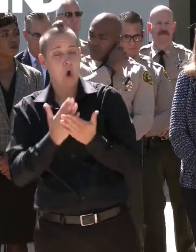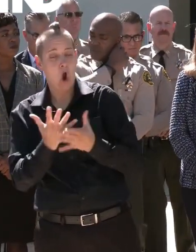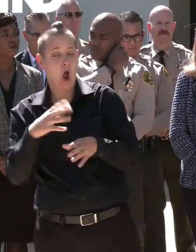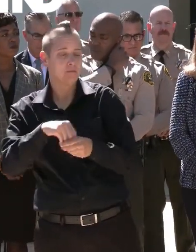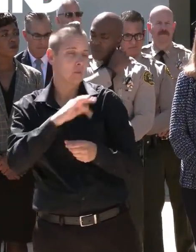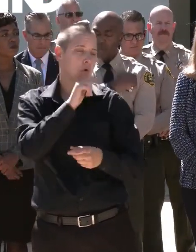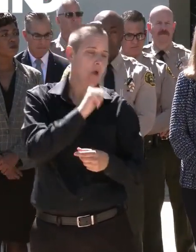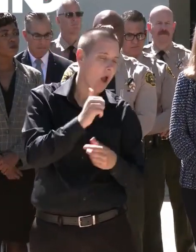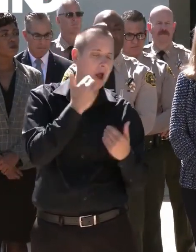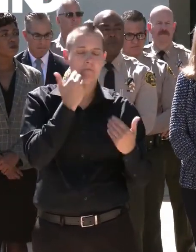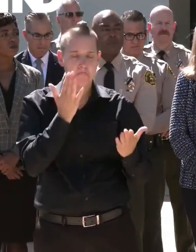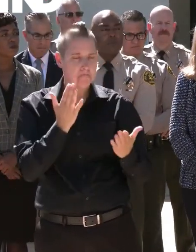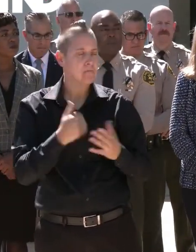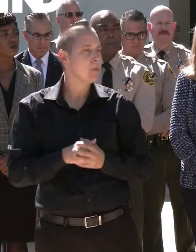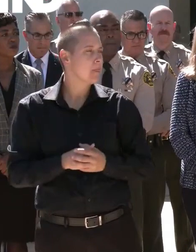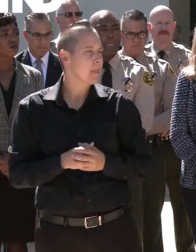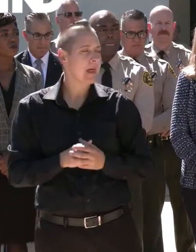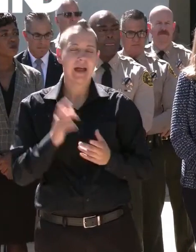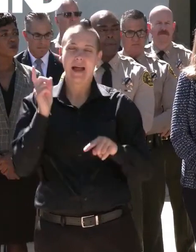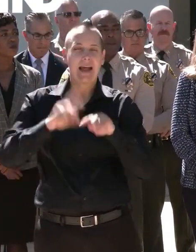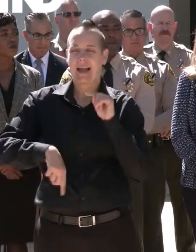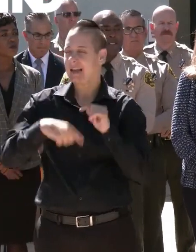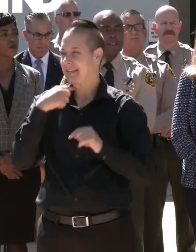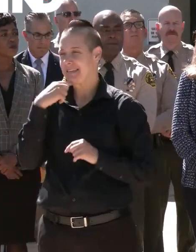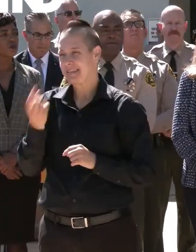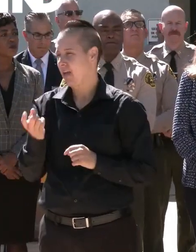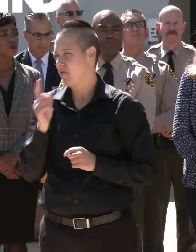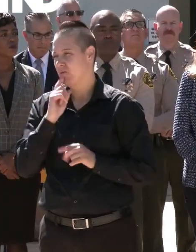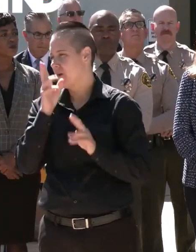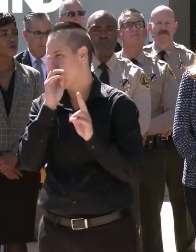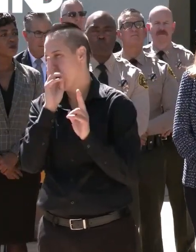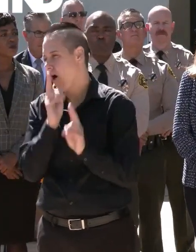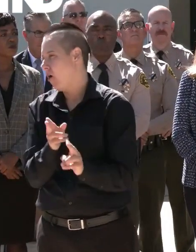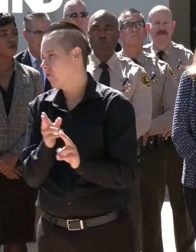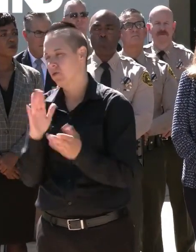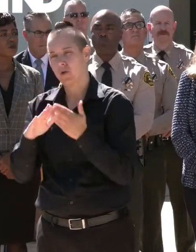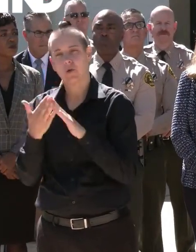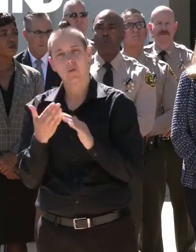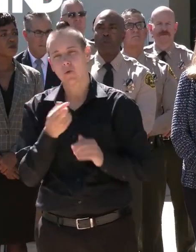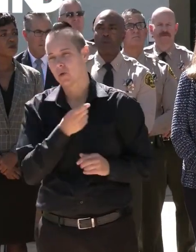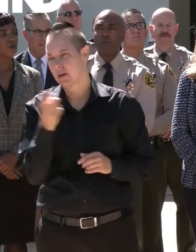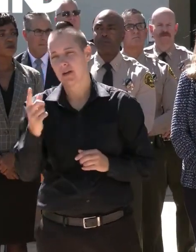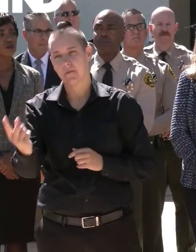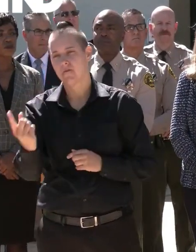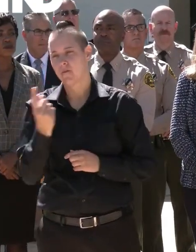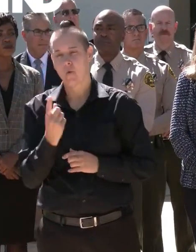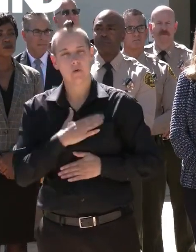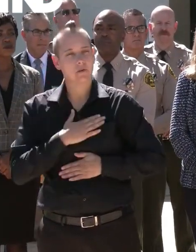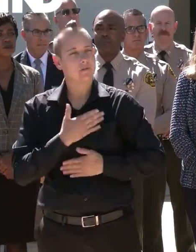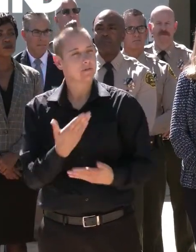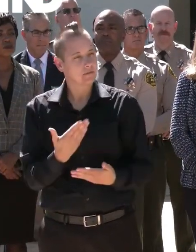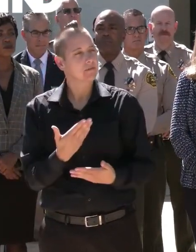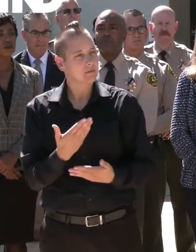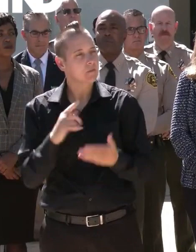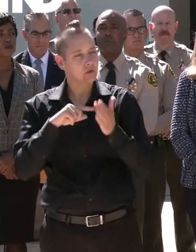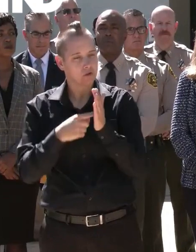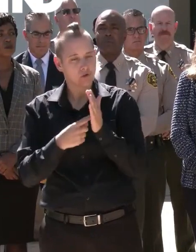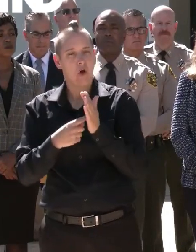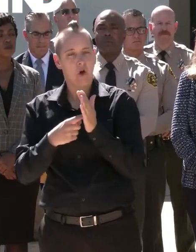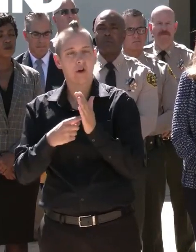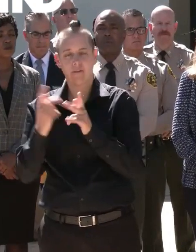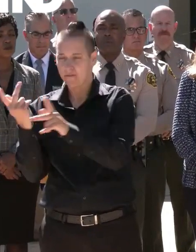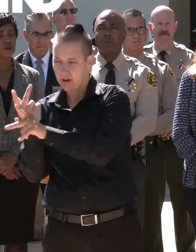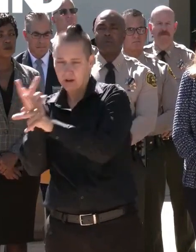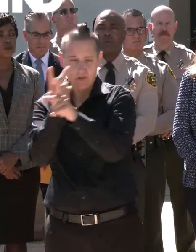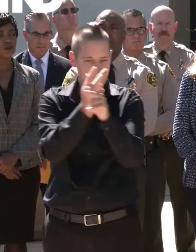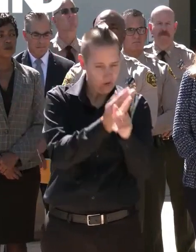not. Again, I cannot tell you how honored I am that our community members came forward. And we started piecing this